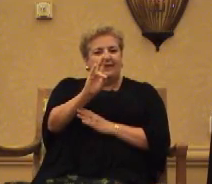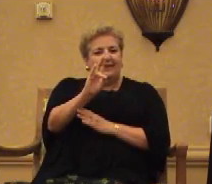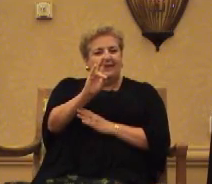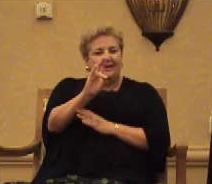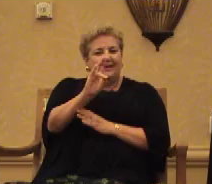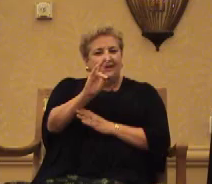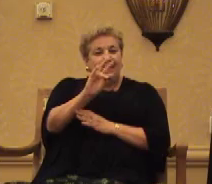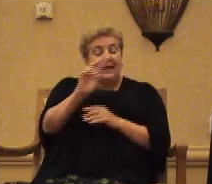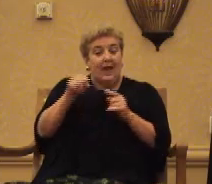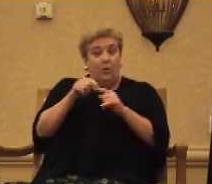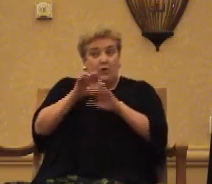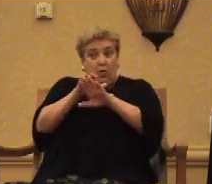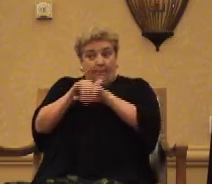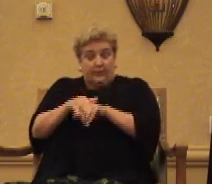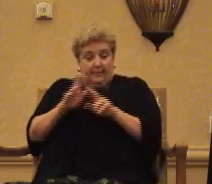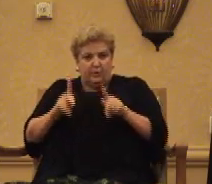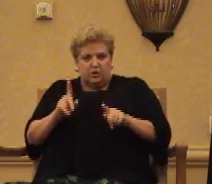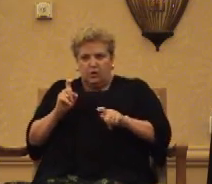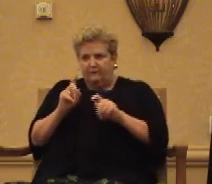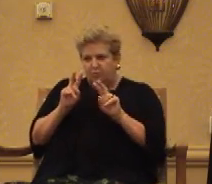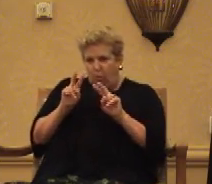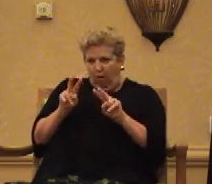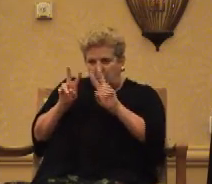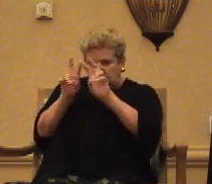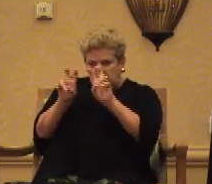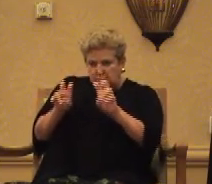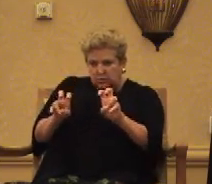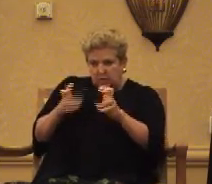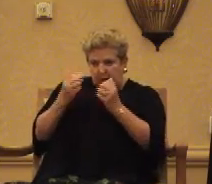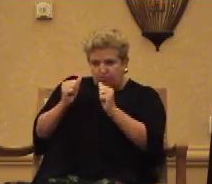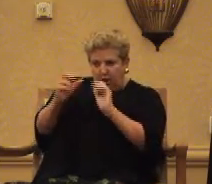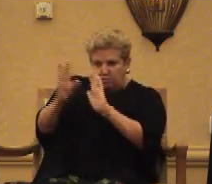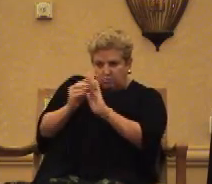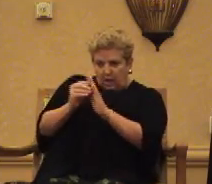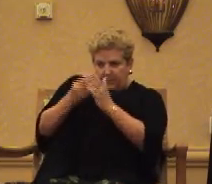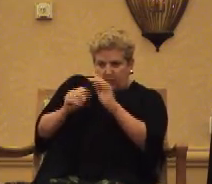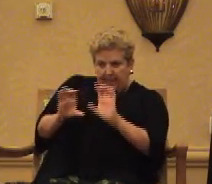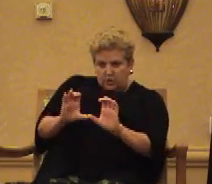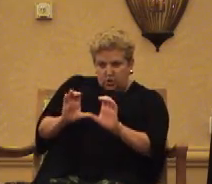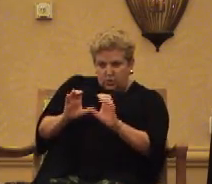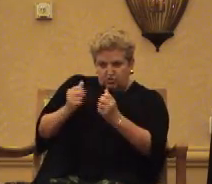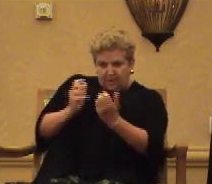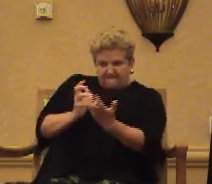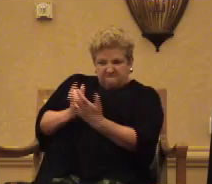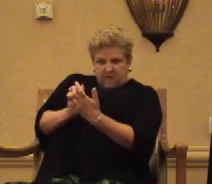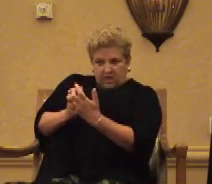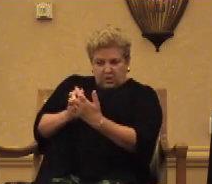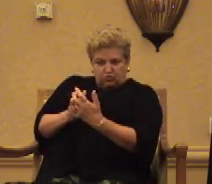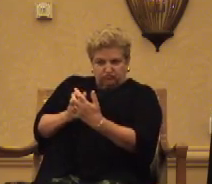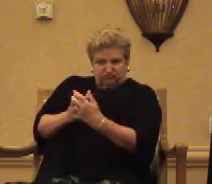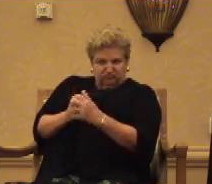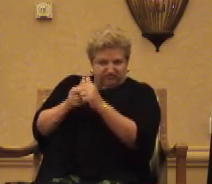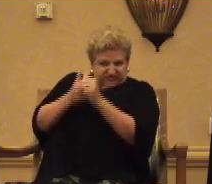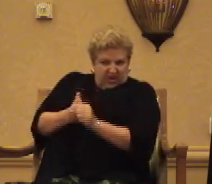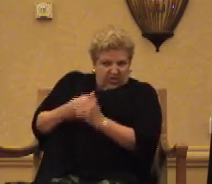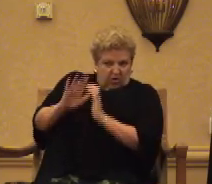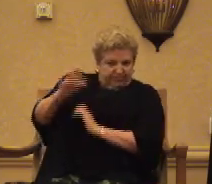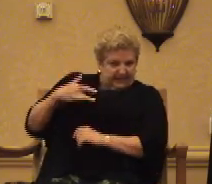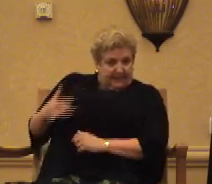of person, you got to watch people and then try to emulate what they do in order to fit. And what I see happening is they pass this bottle